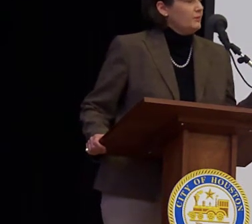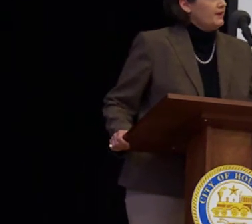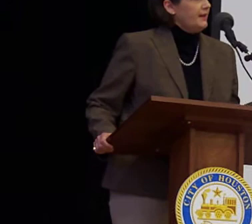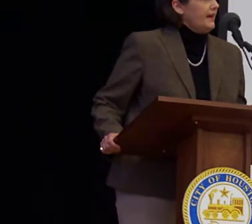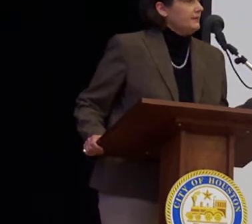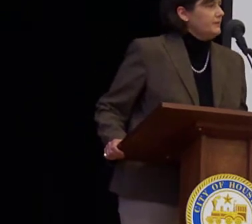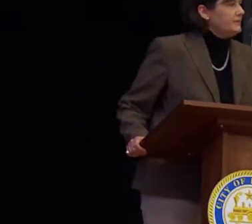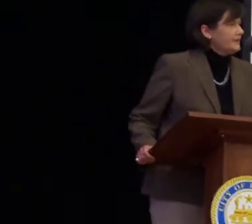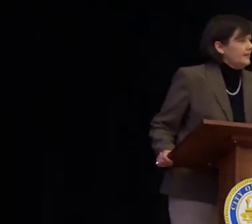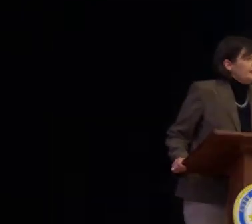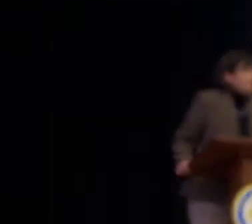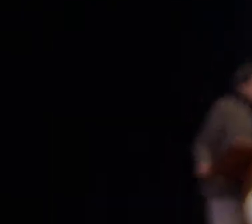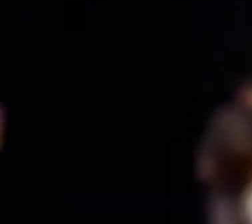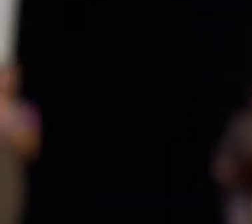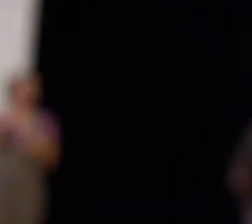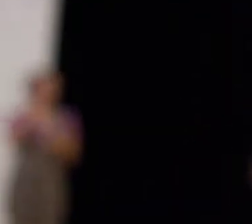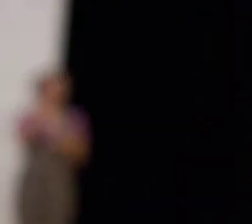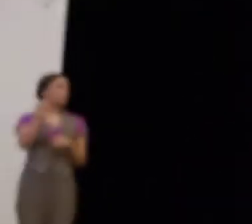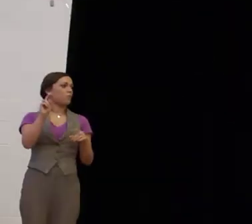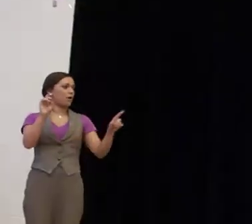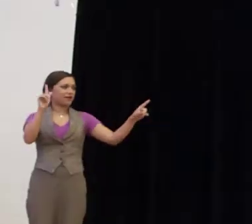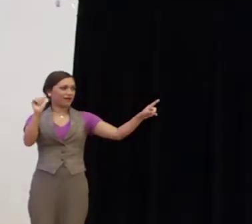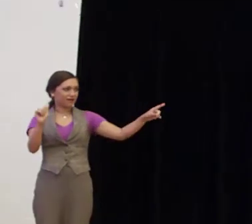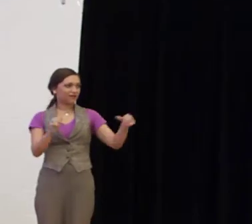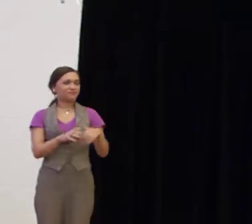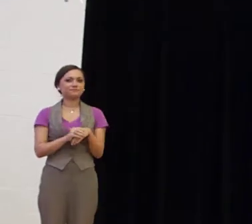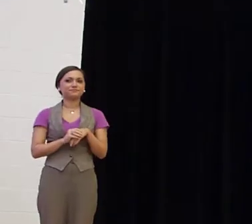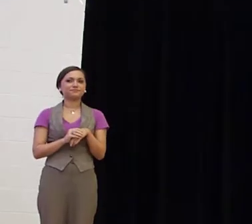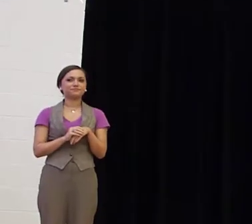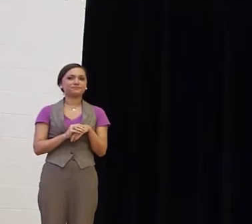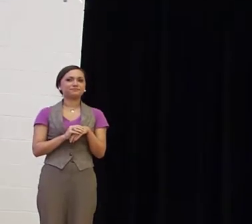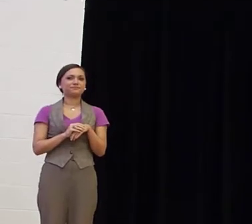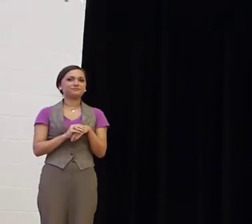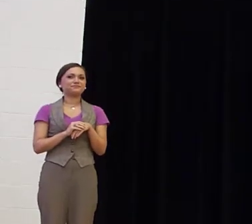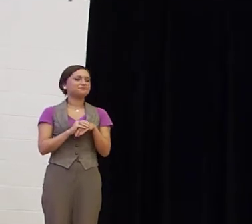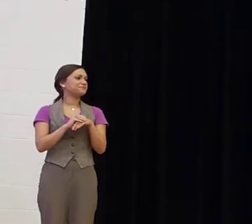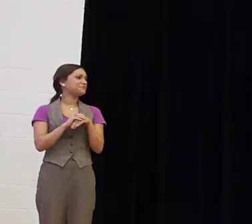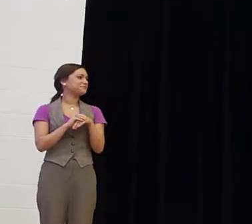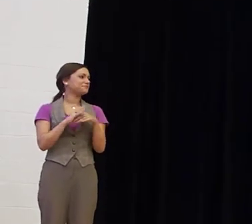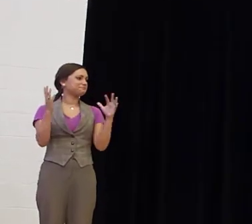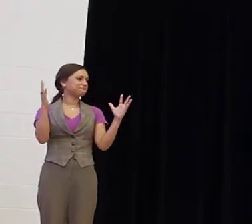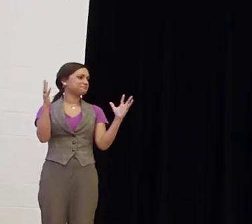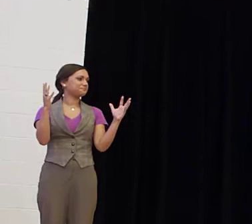Councilmember Wanda Adams. I believe that